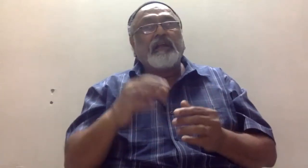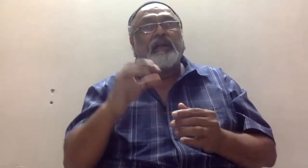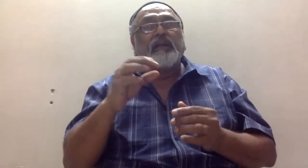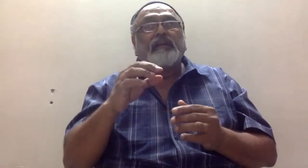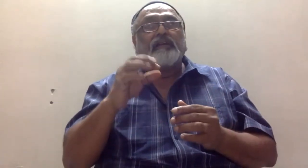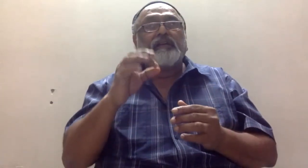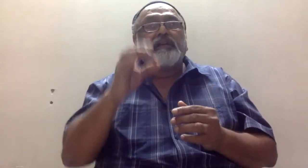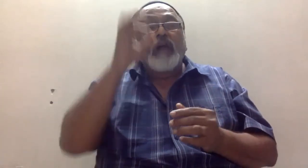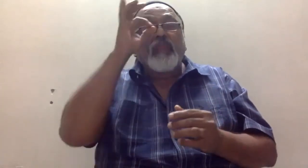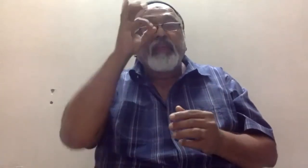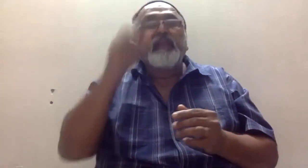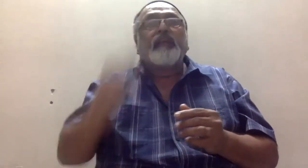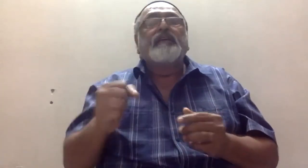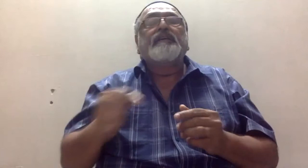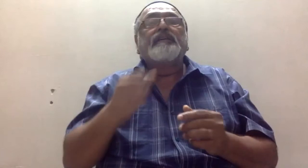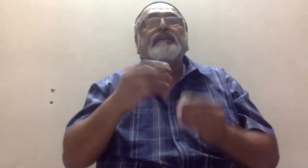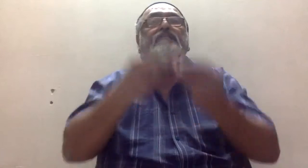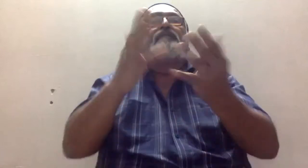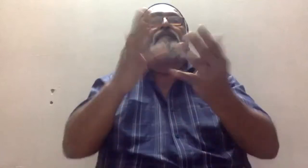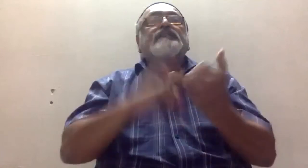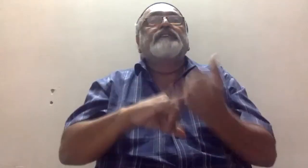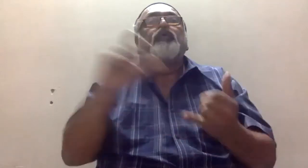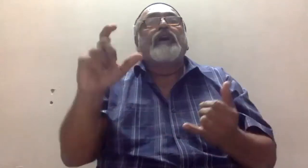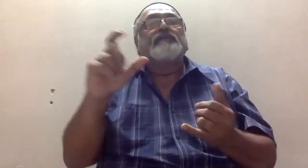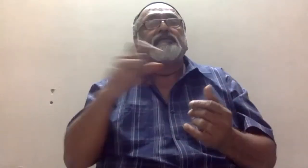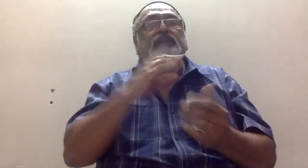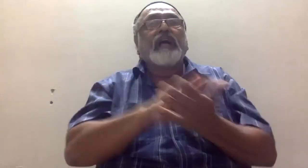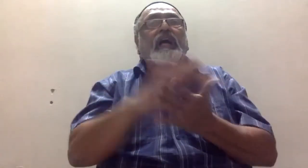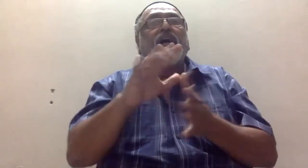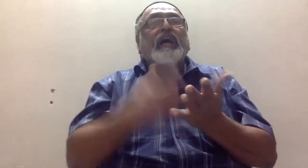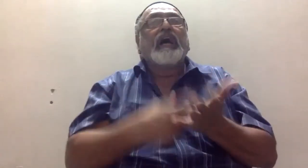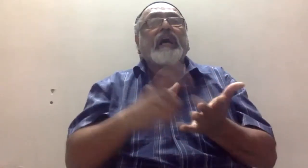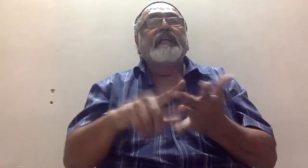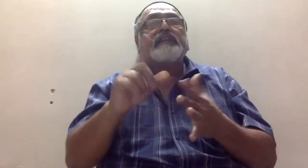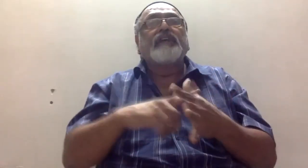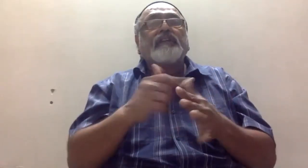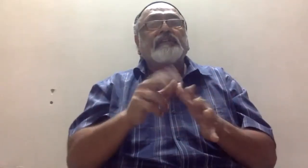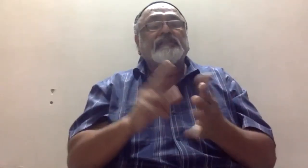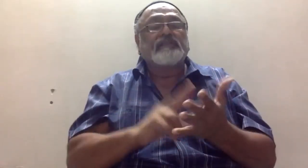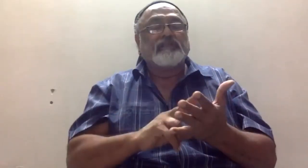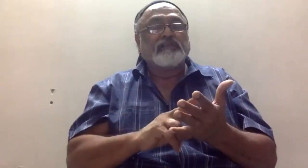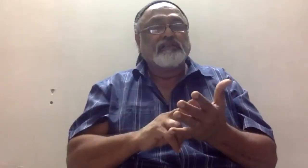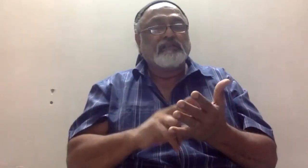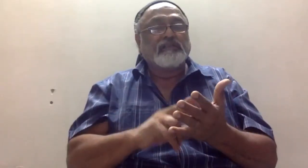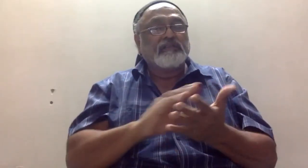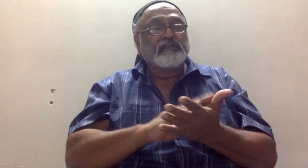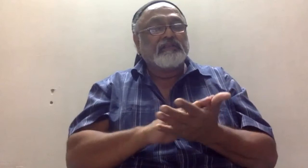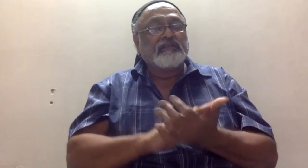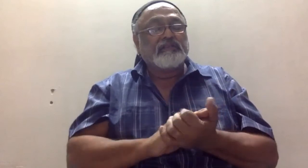nation, to people, those days they were called as untouchables, or whatever language. I mean, the